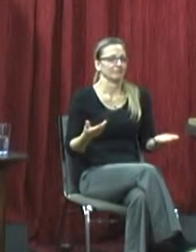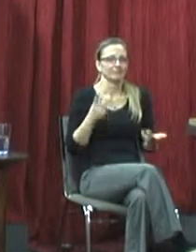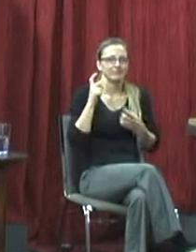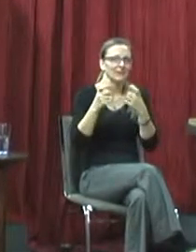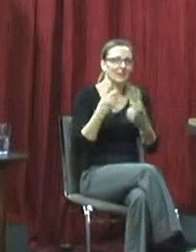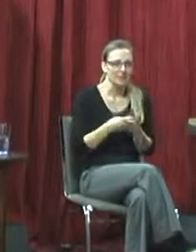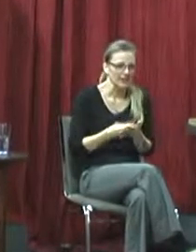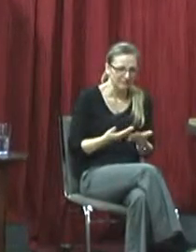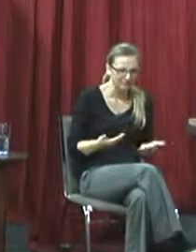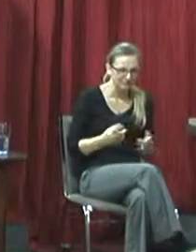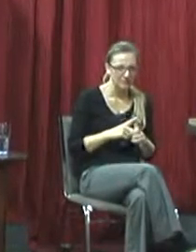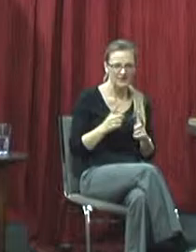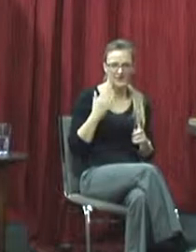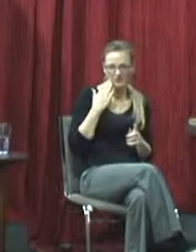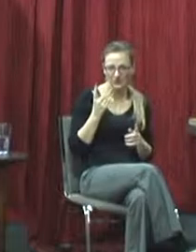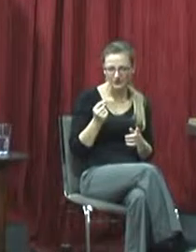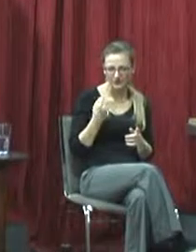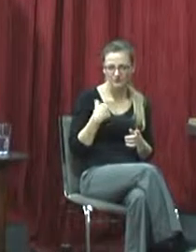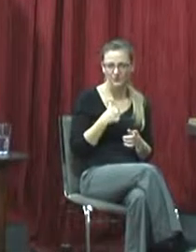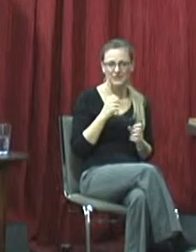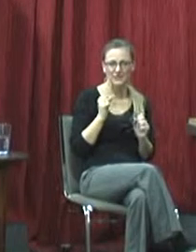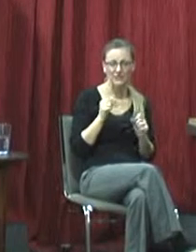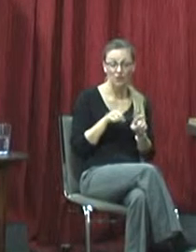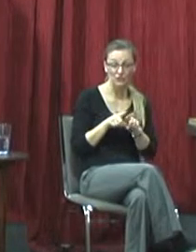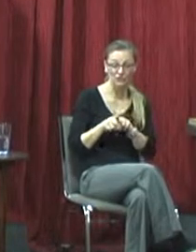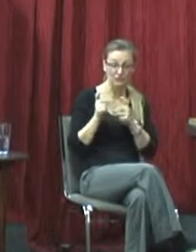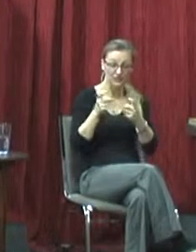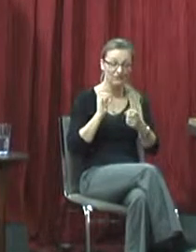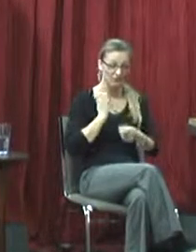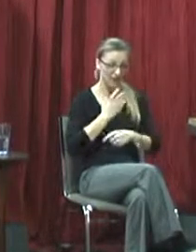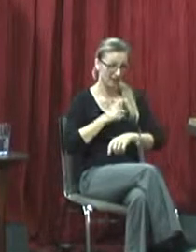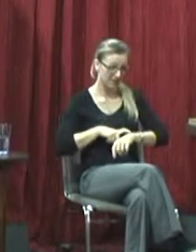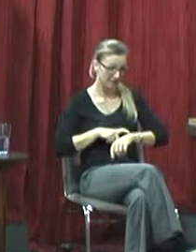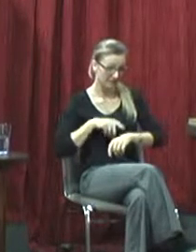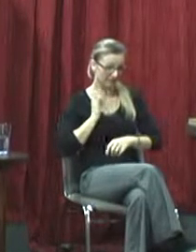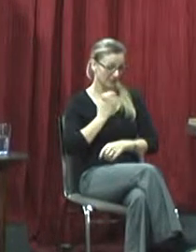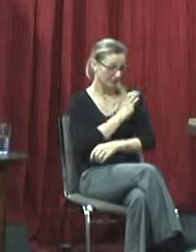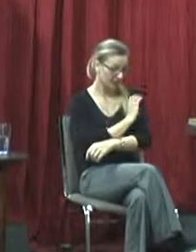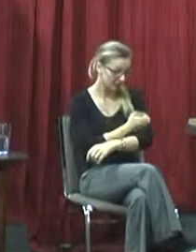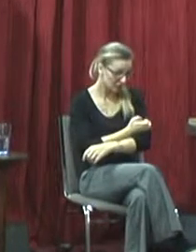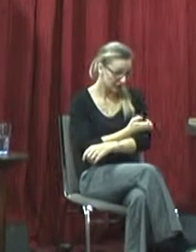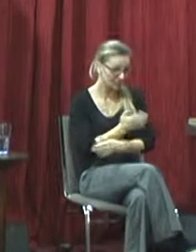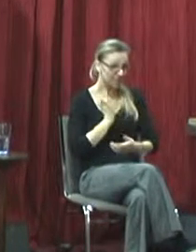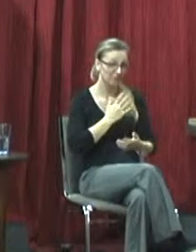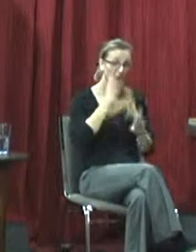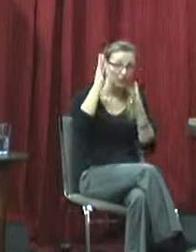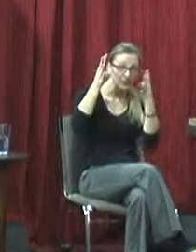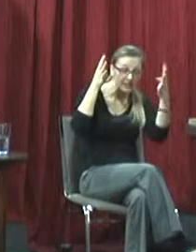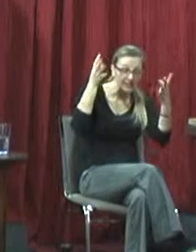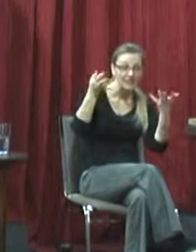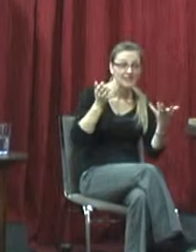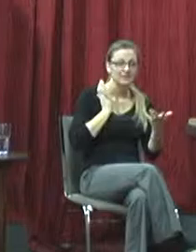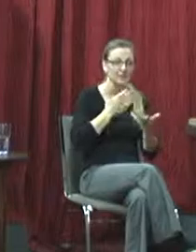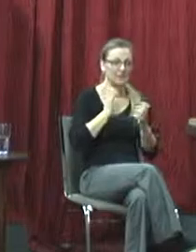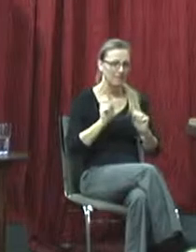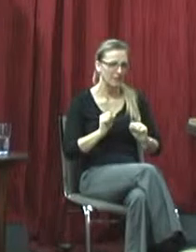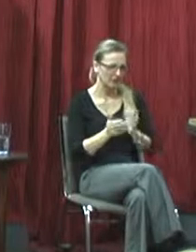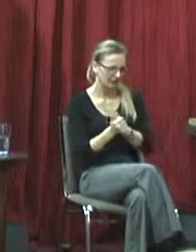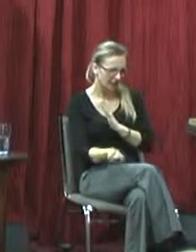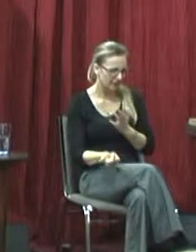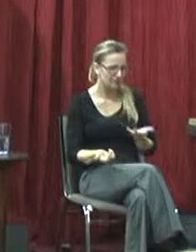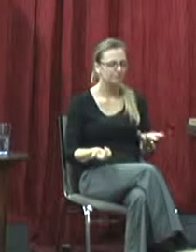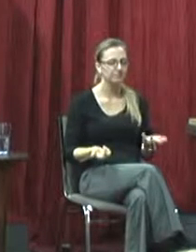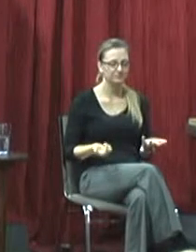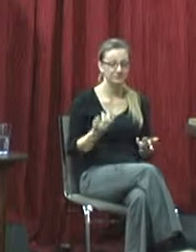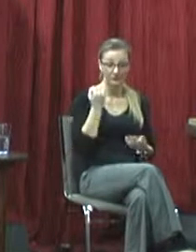money. But, you know, we can also give our time, our energy, our creativity, our abilities.